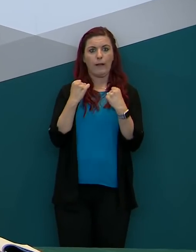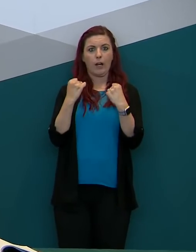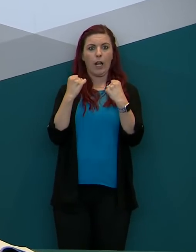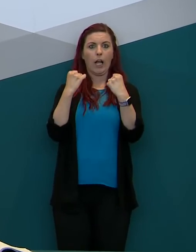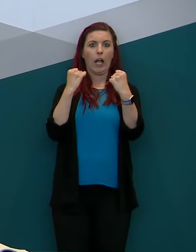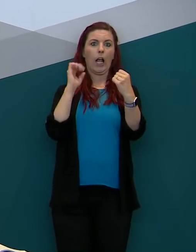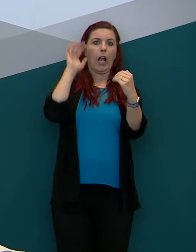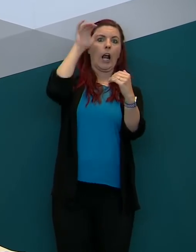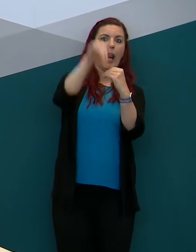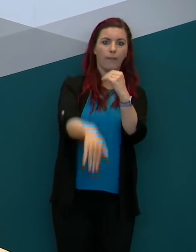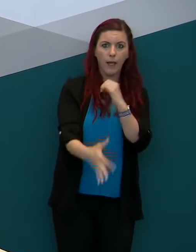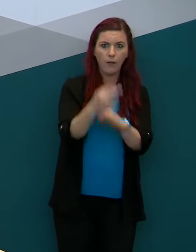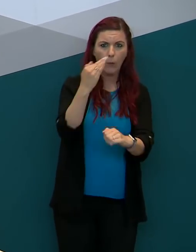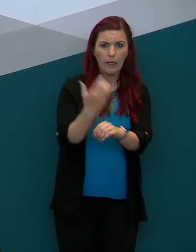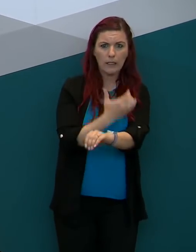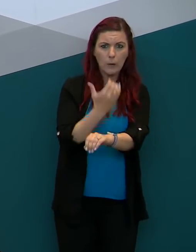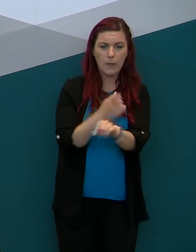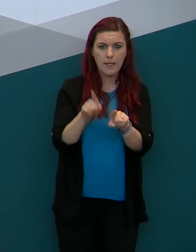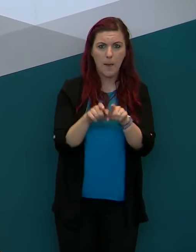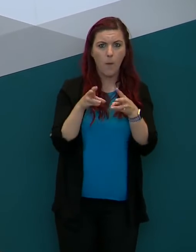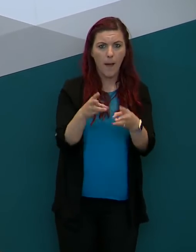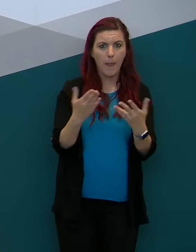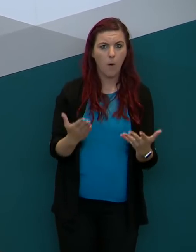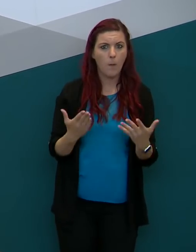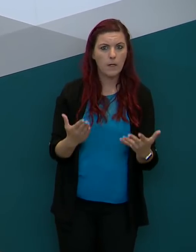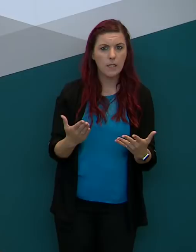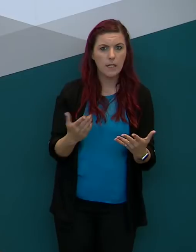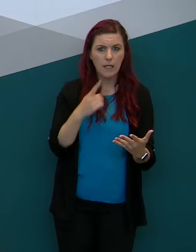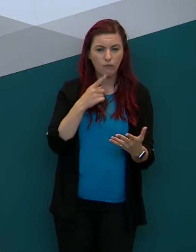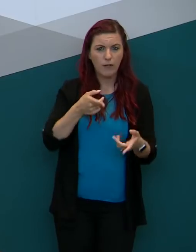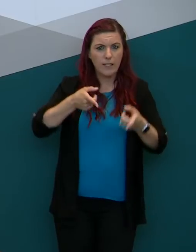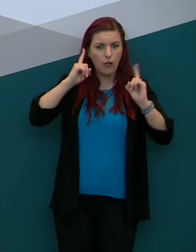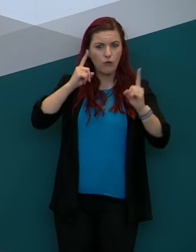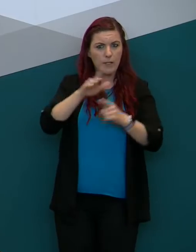Dr. Mary Favier of NEFIT and the ICGP has said that there is evidence that the later